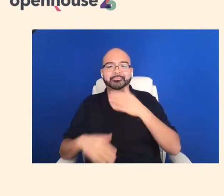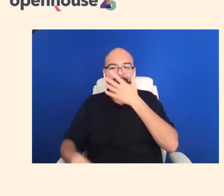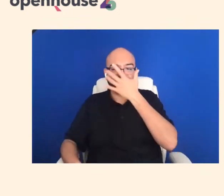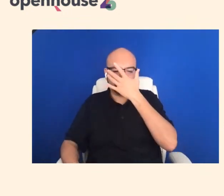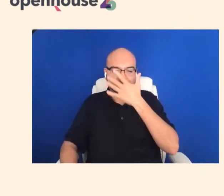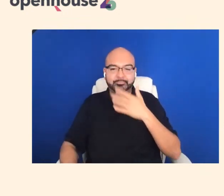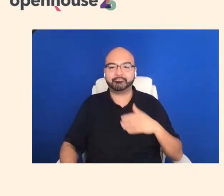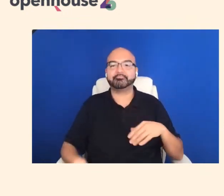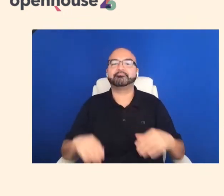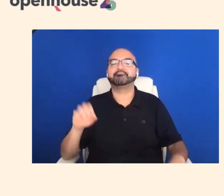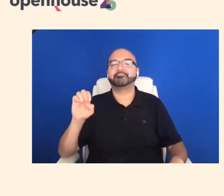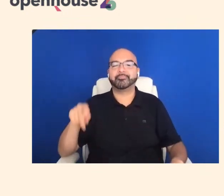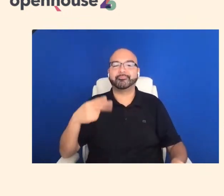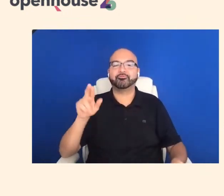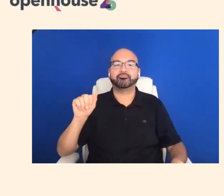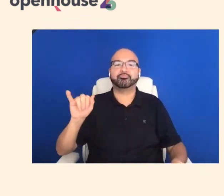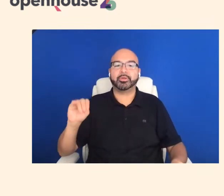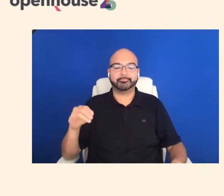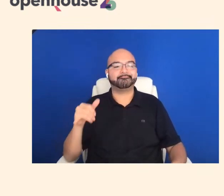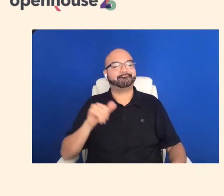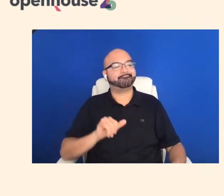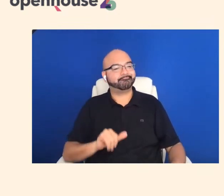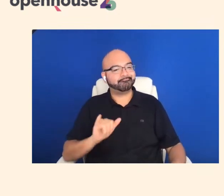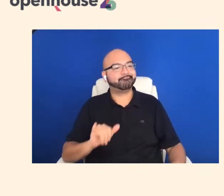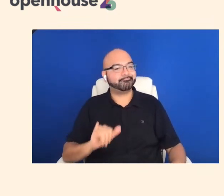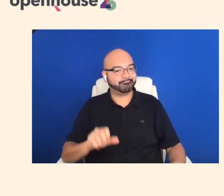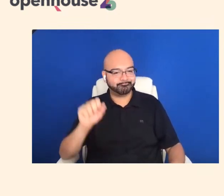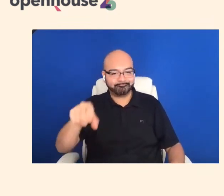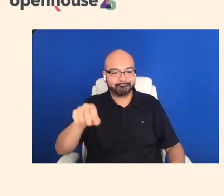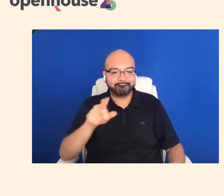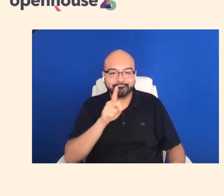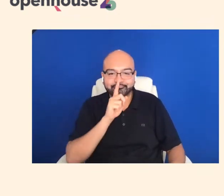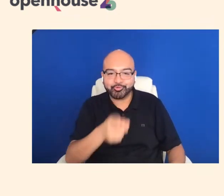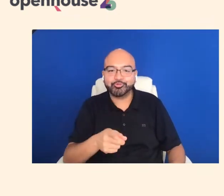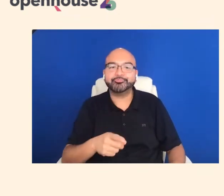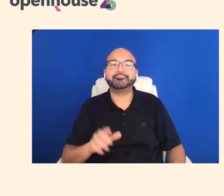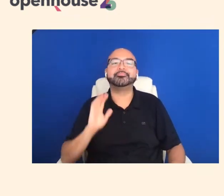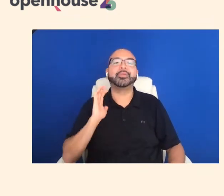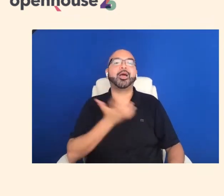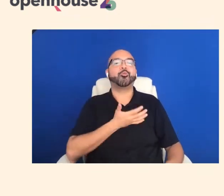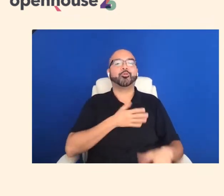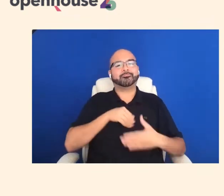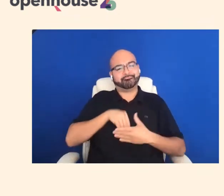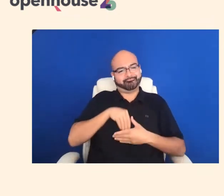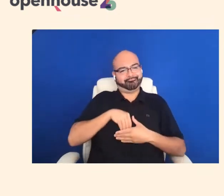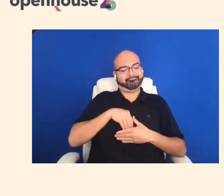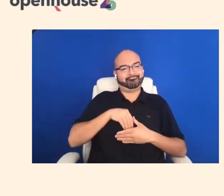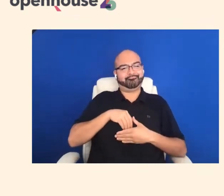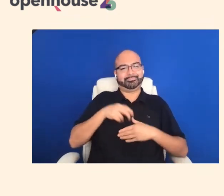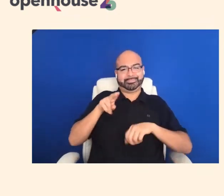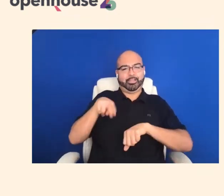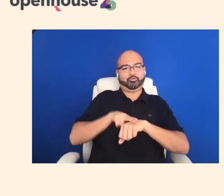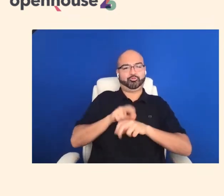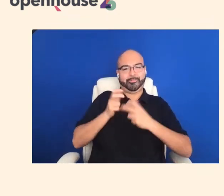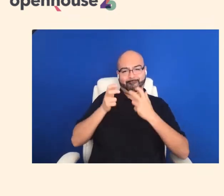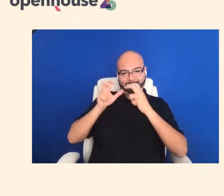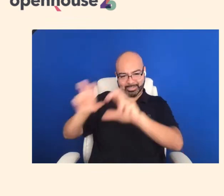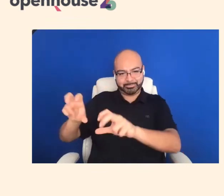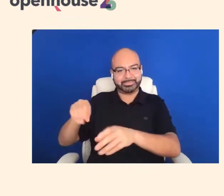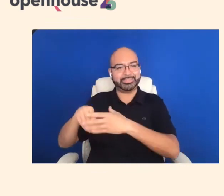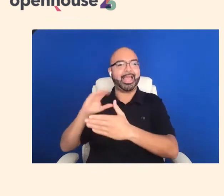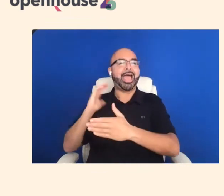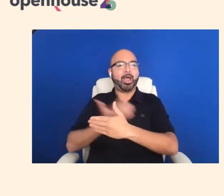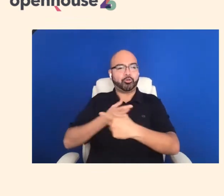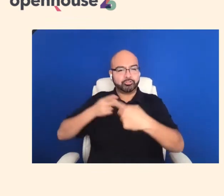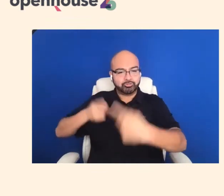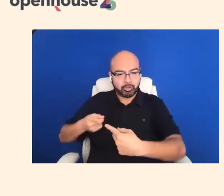mm. It's so true. It is so true. Our natural investment in our struggle and in our suffering.